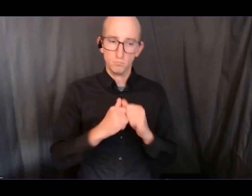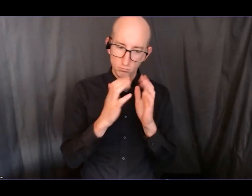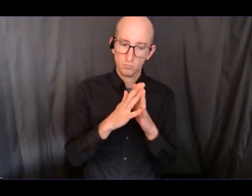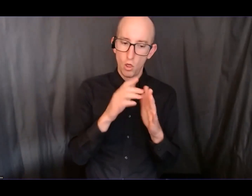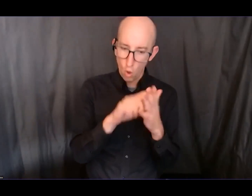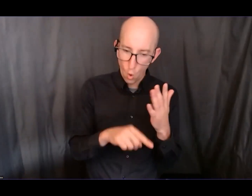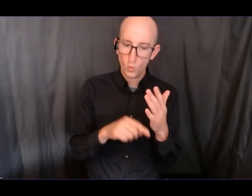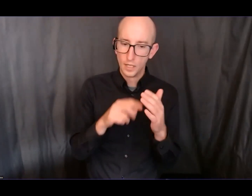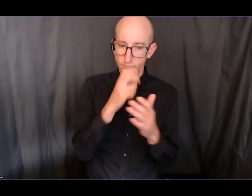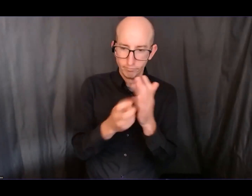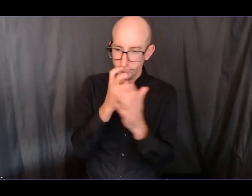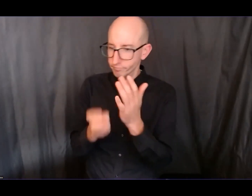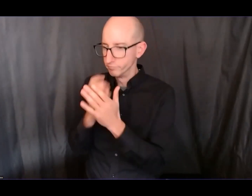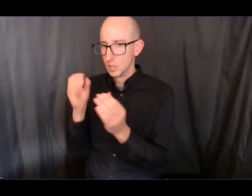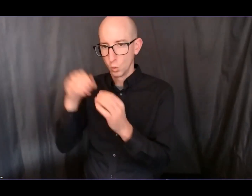those.